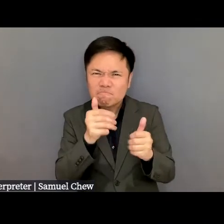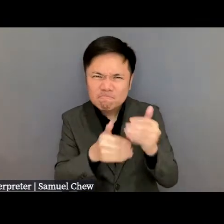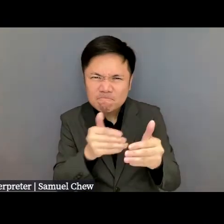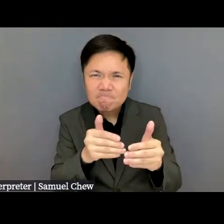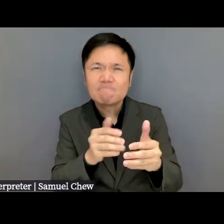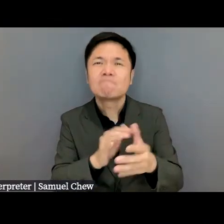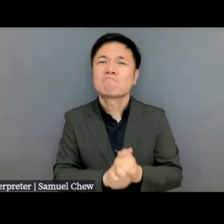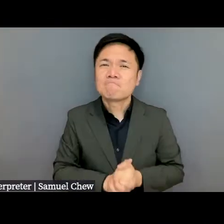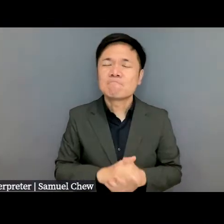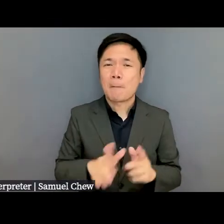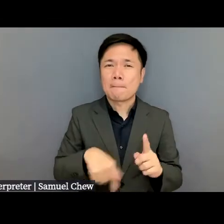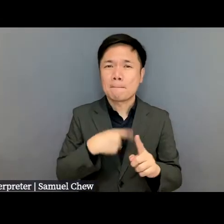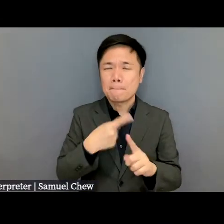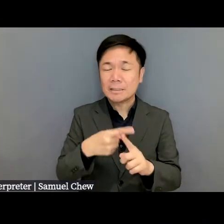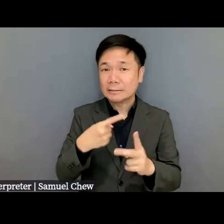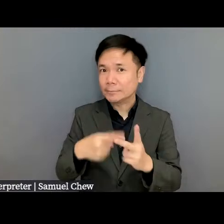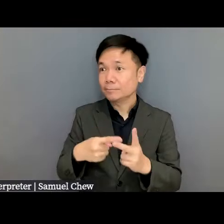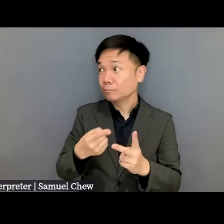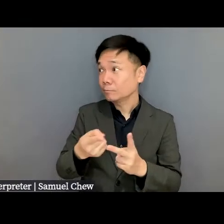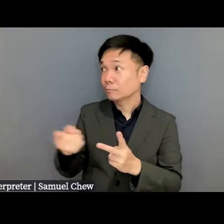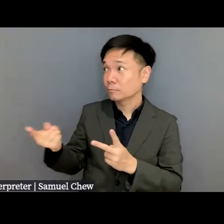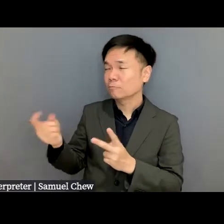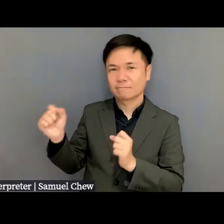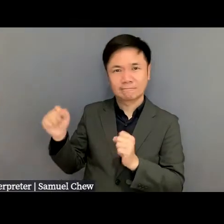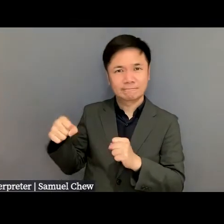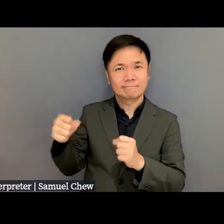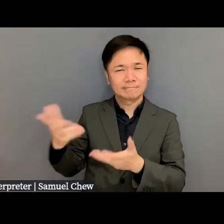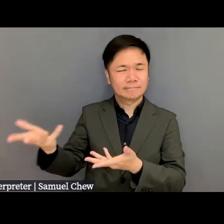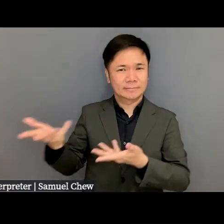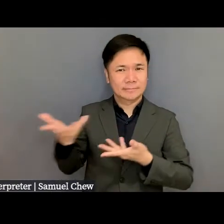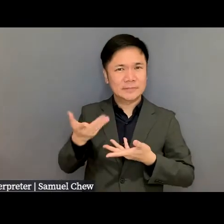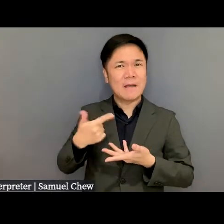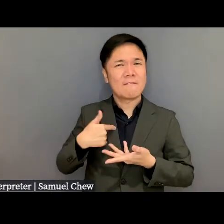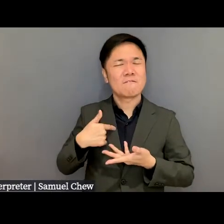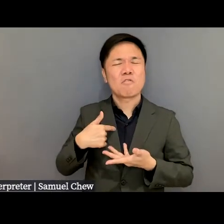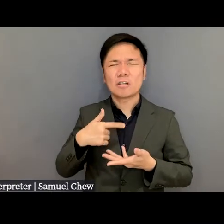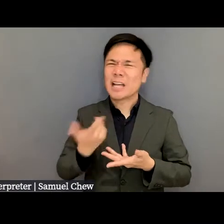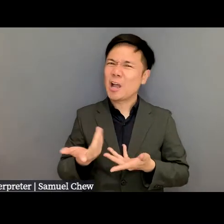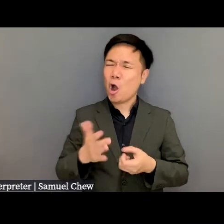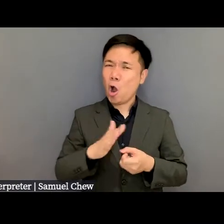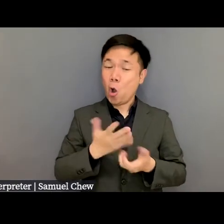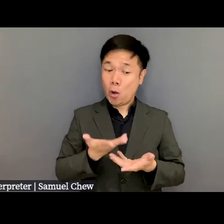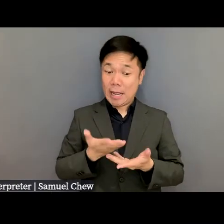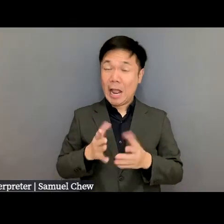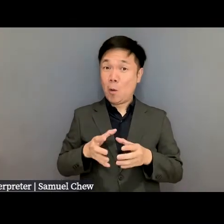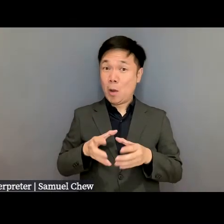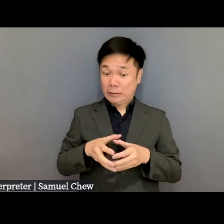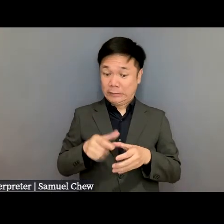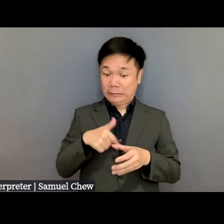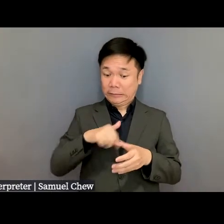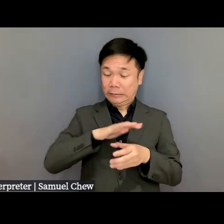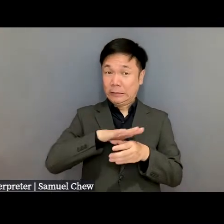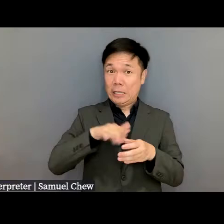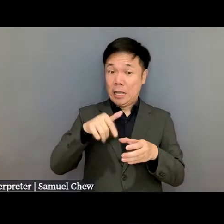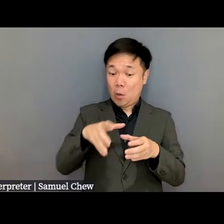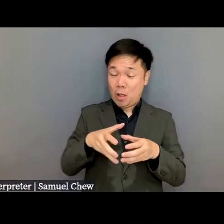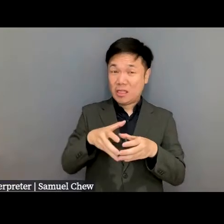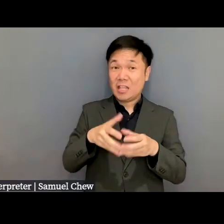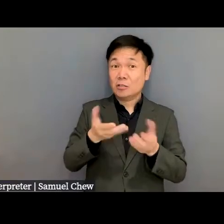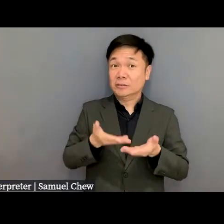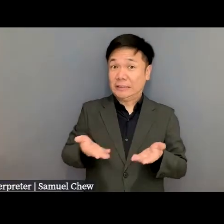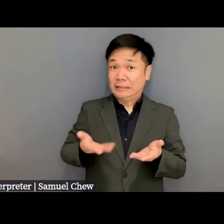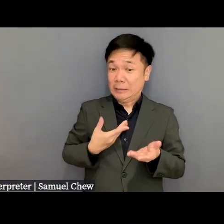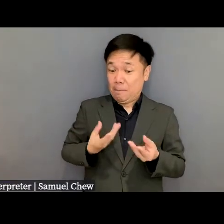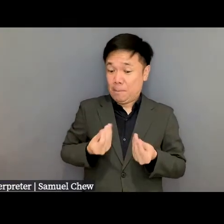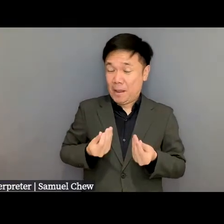the award that then we can use a part of our internal resources and in the ministry to do. And inside